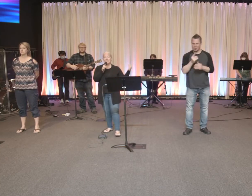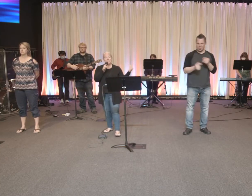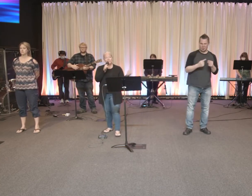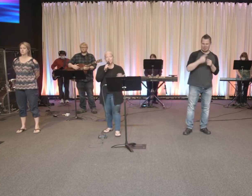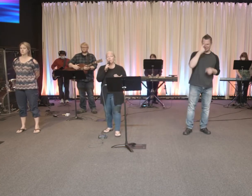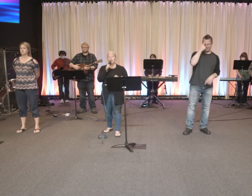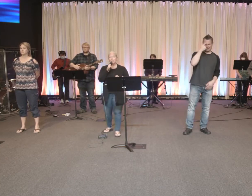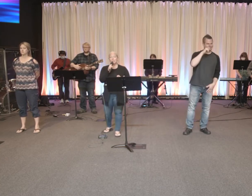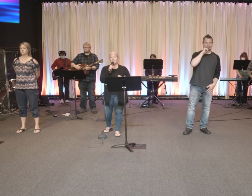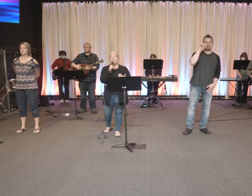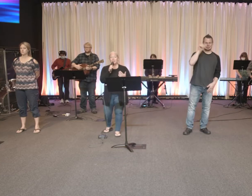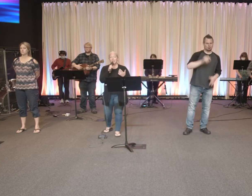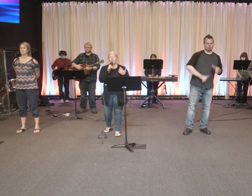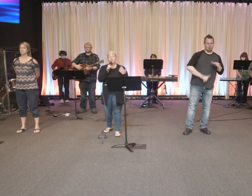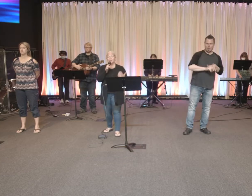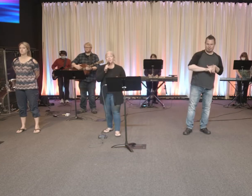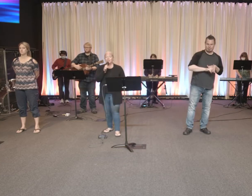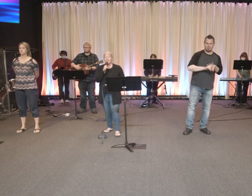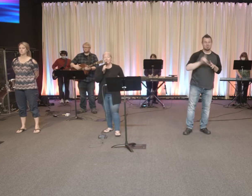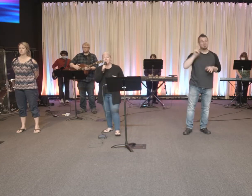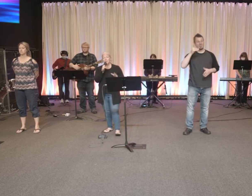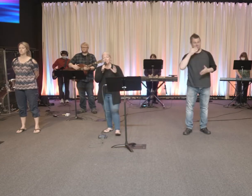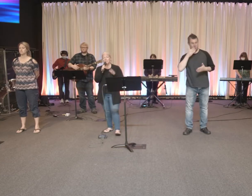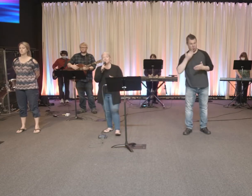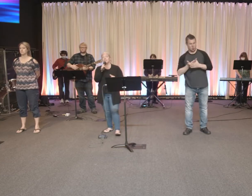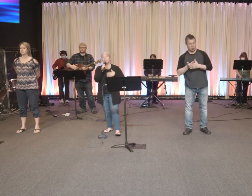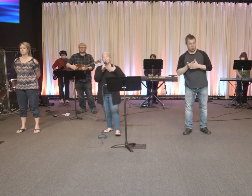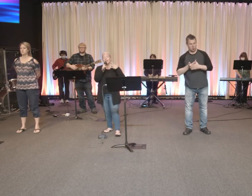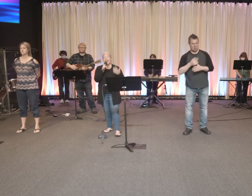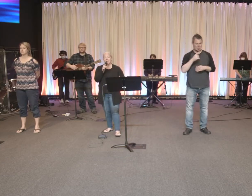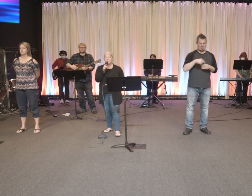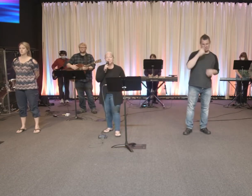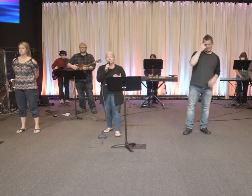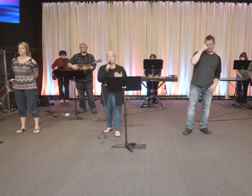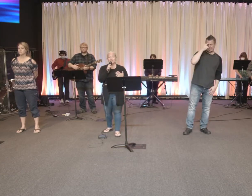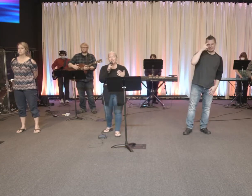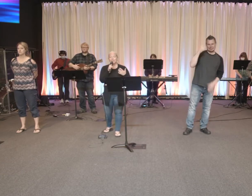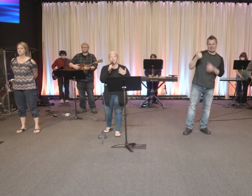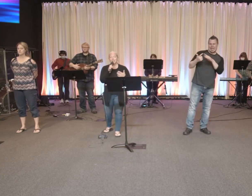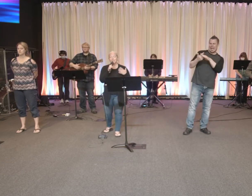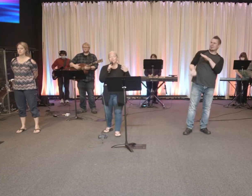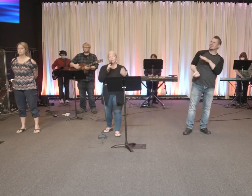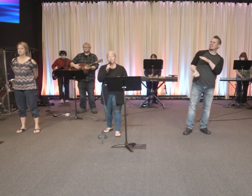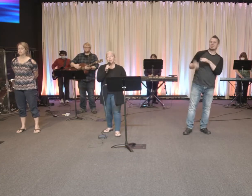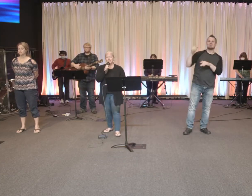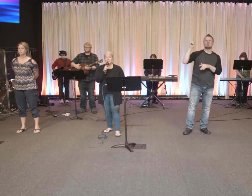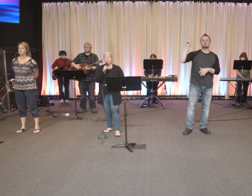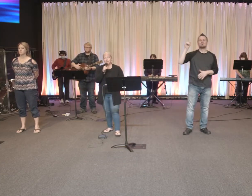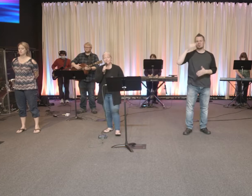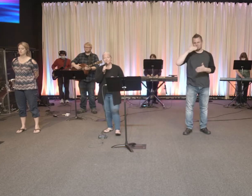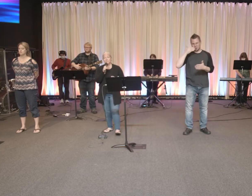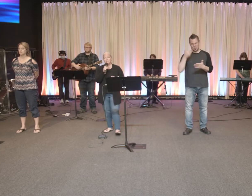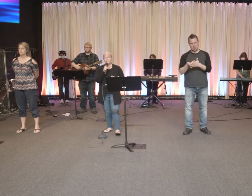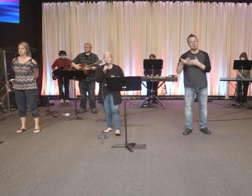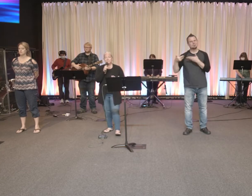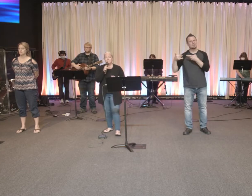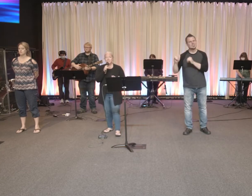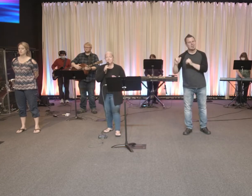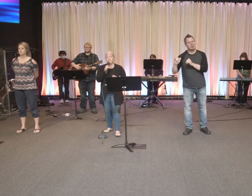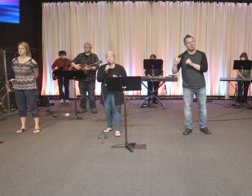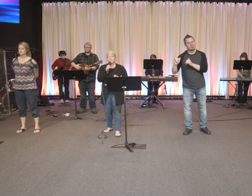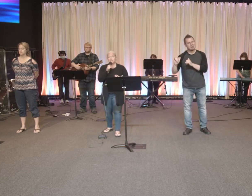like he didn't show up, he's good. Even when it seems like he's been absent, he's good.